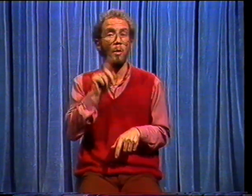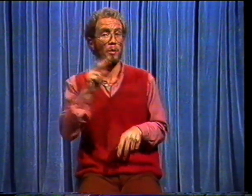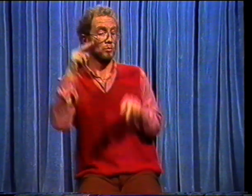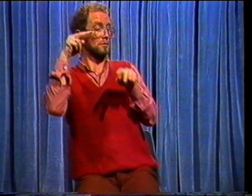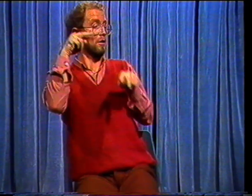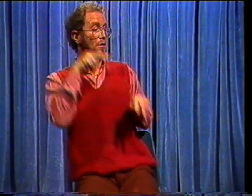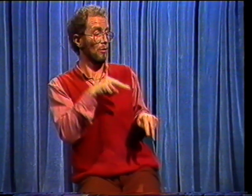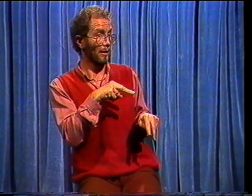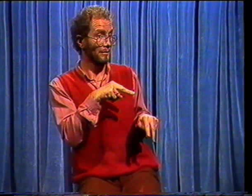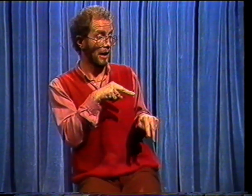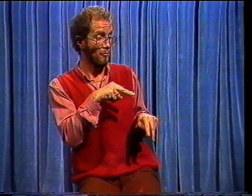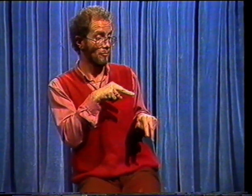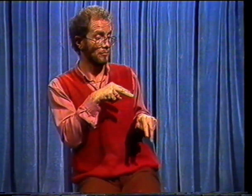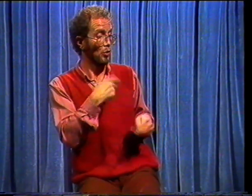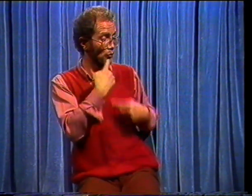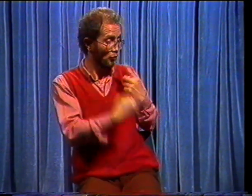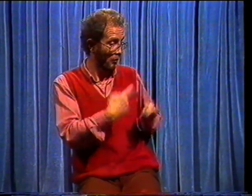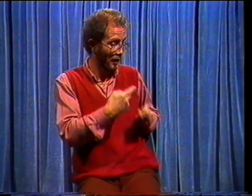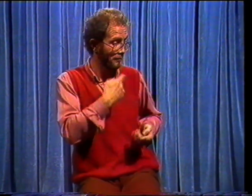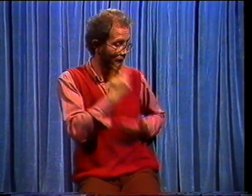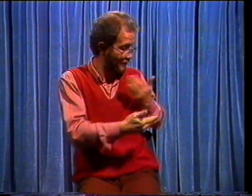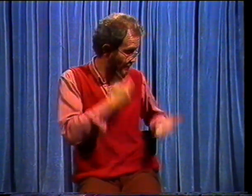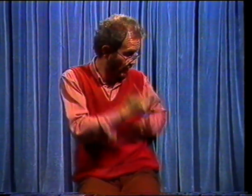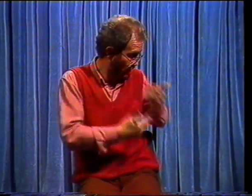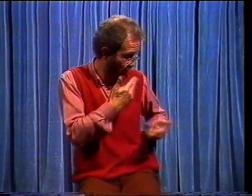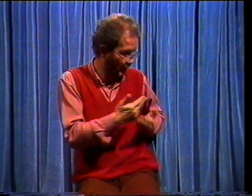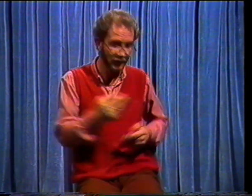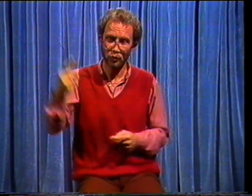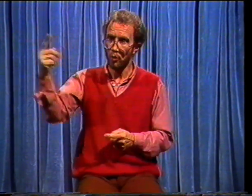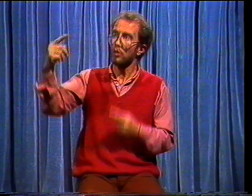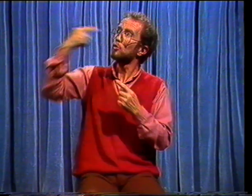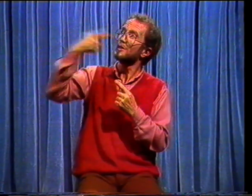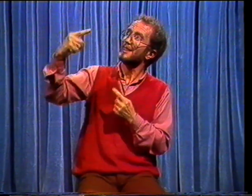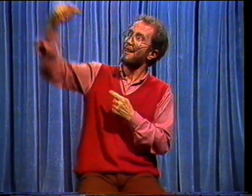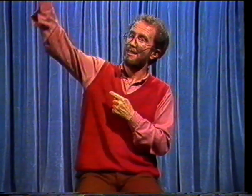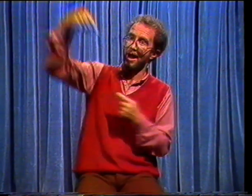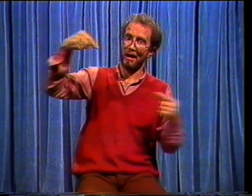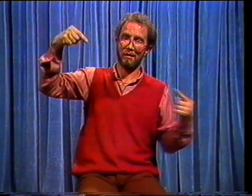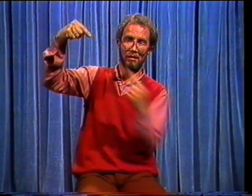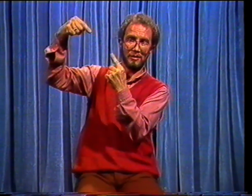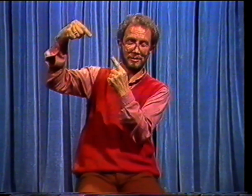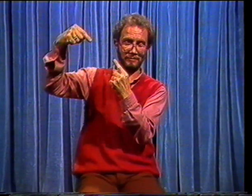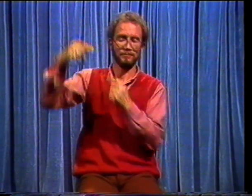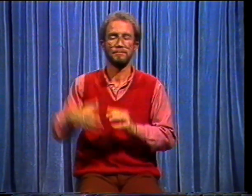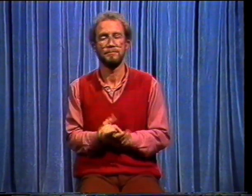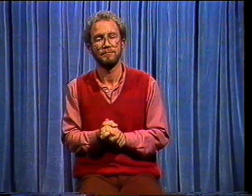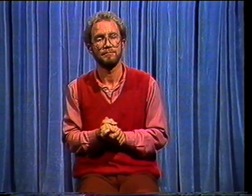and the woman is looking down, talking to the cat. So you can see the two different